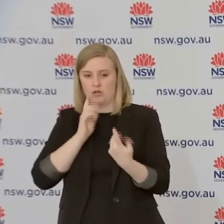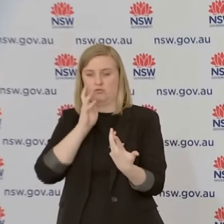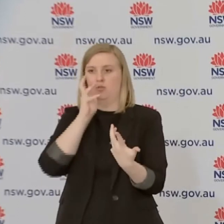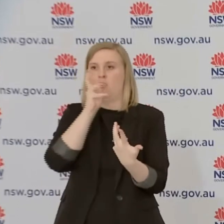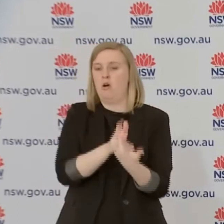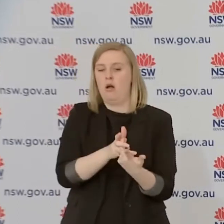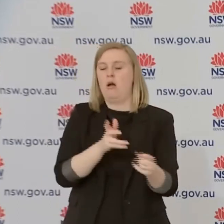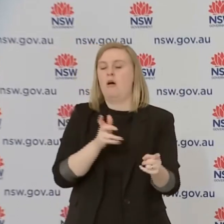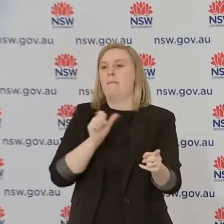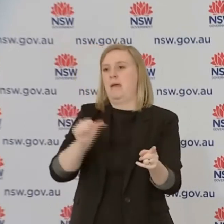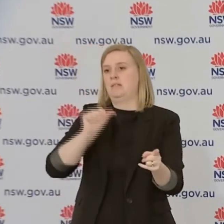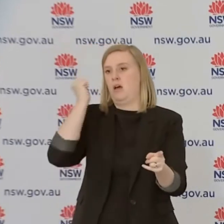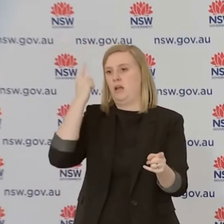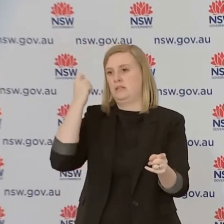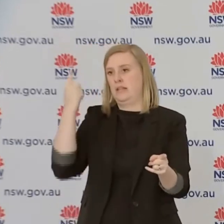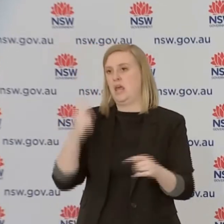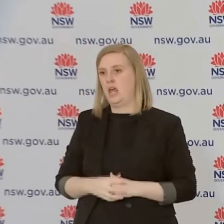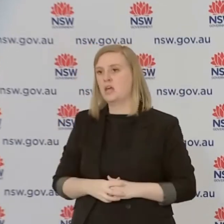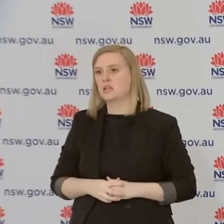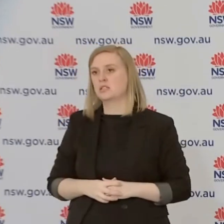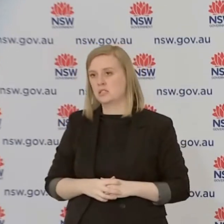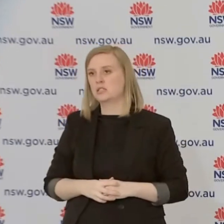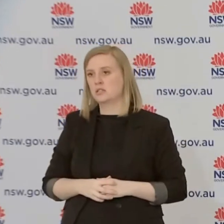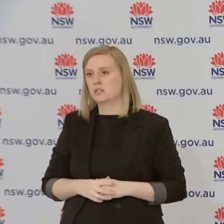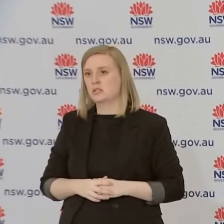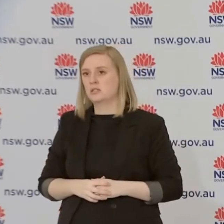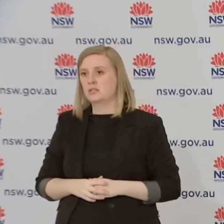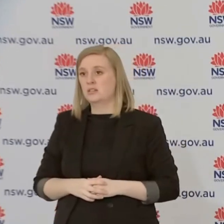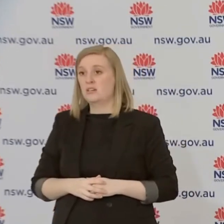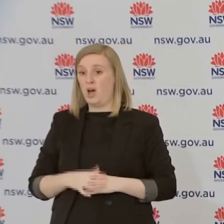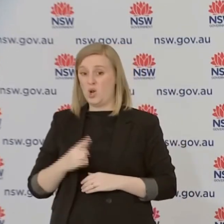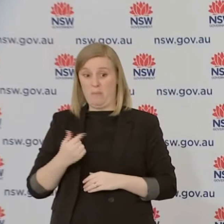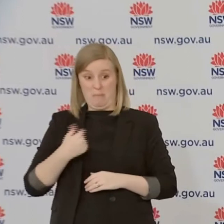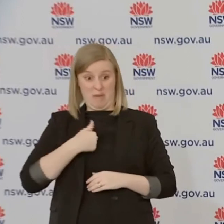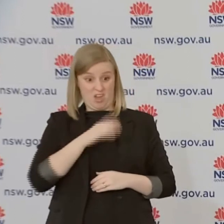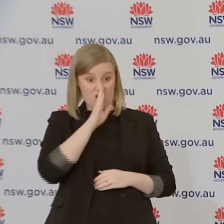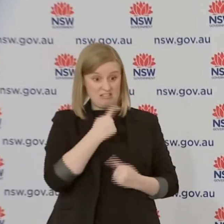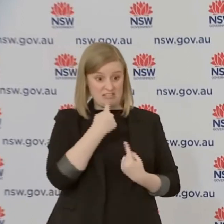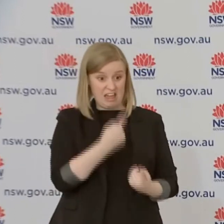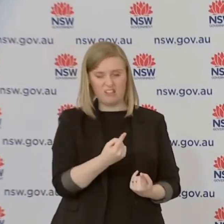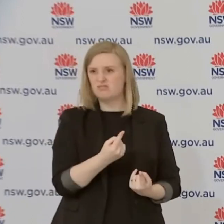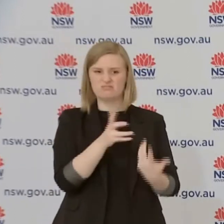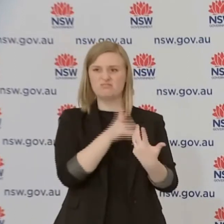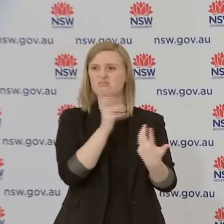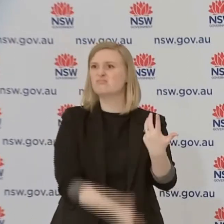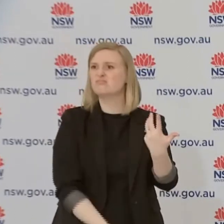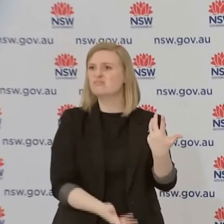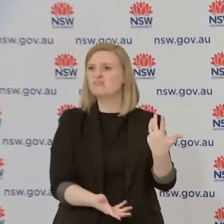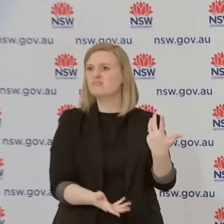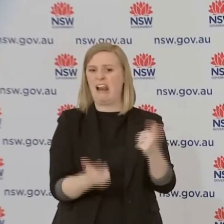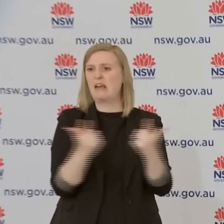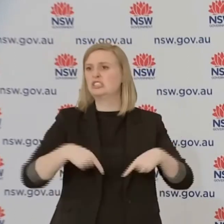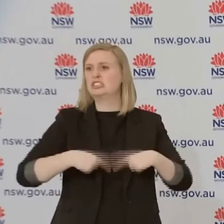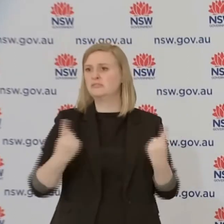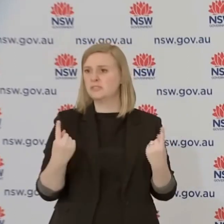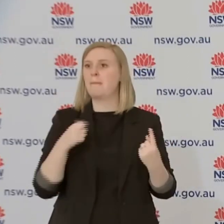do that, but also they would have to be speaking in all likelihood in language, and that may or may not be the appropriate forum here for that.